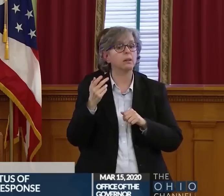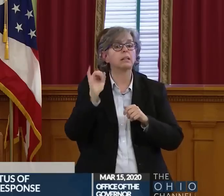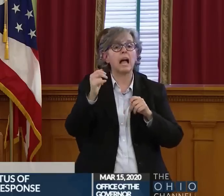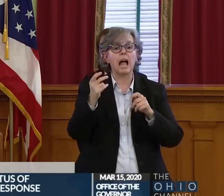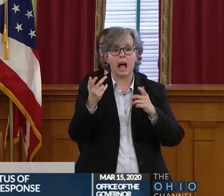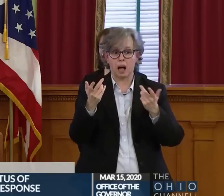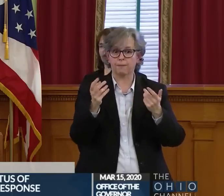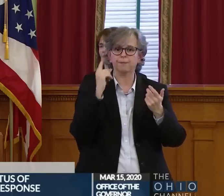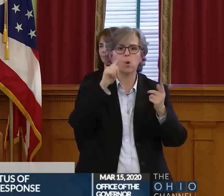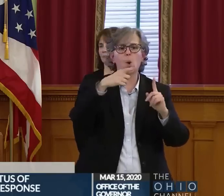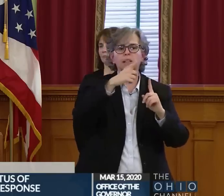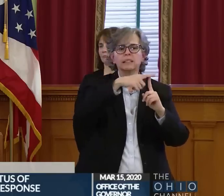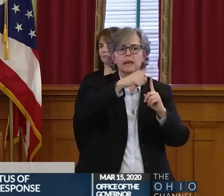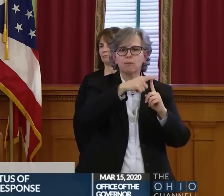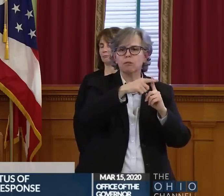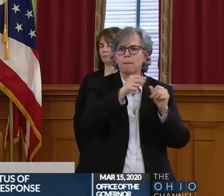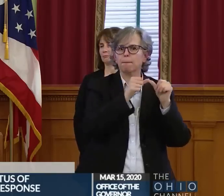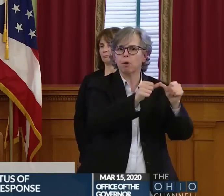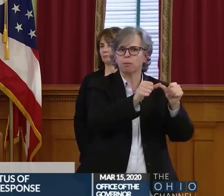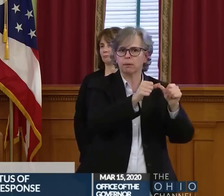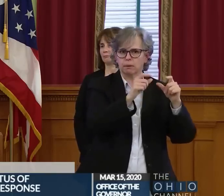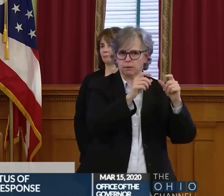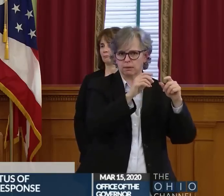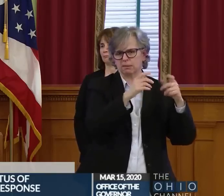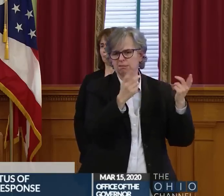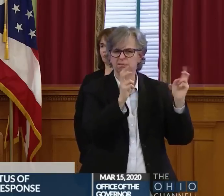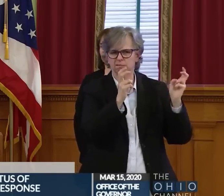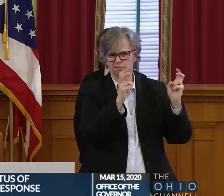event scheduled between